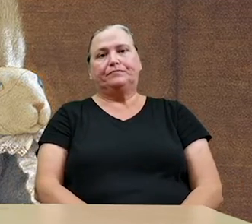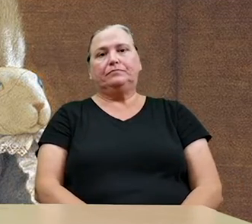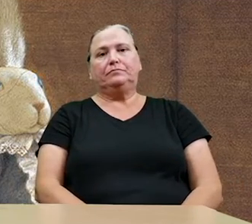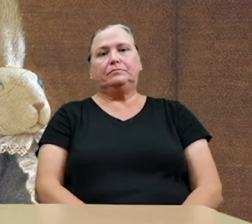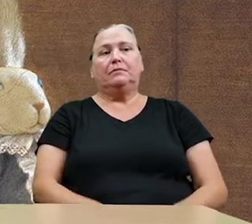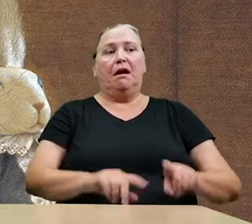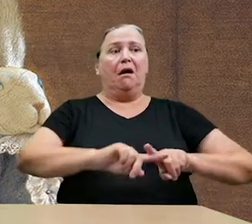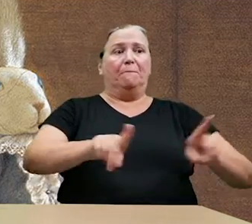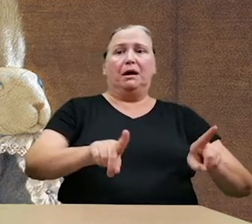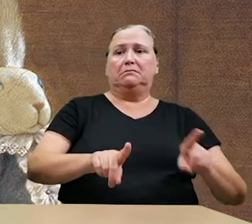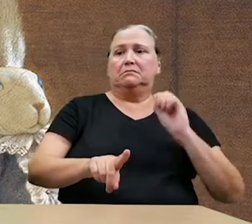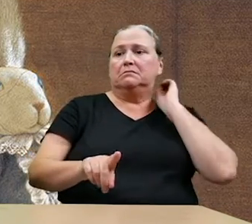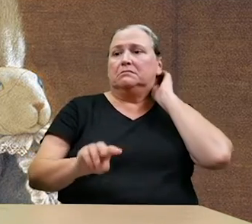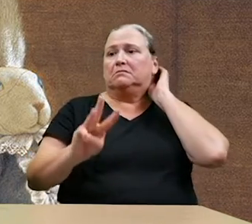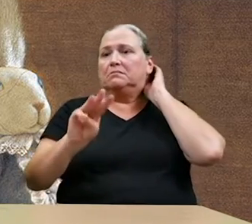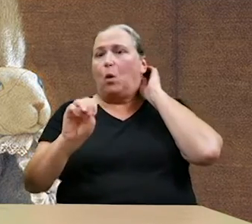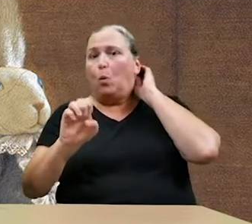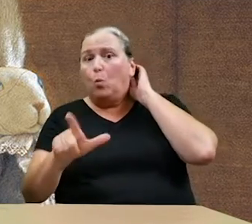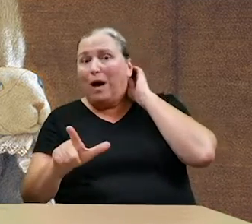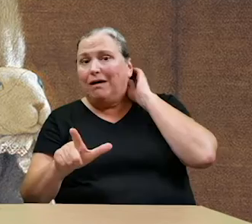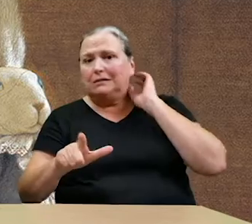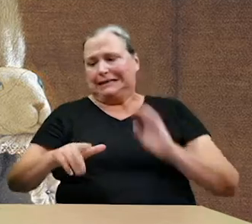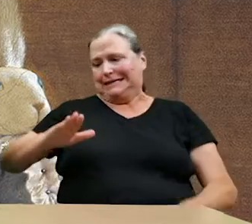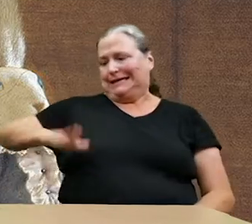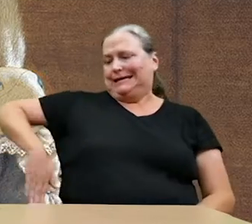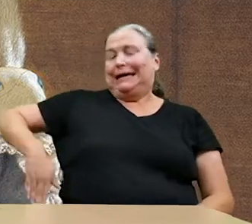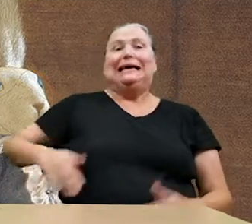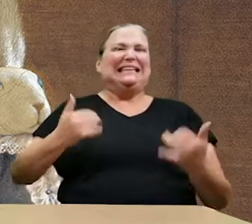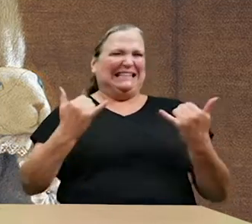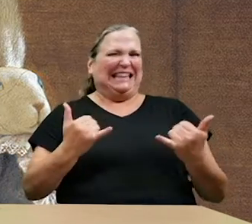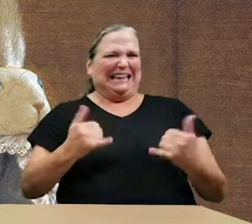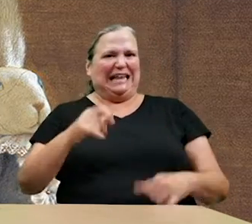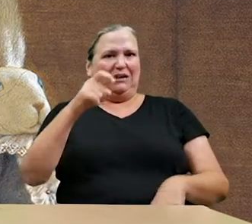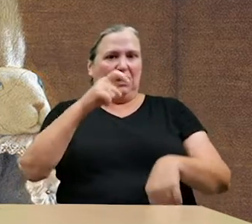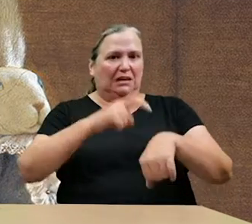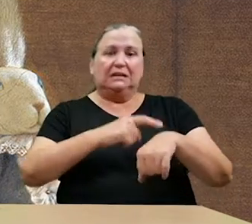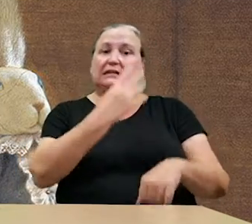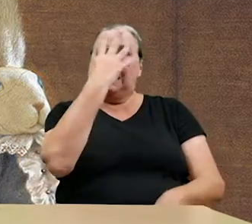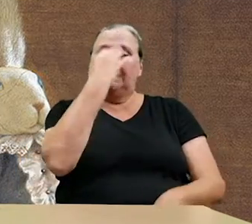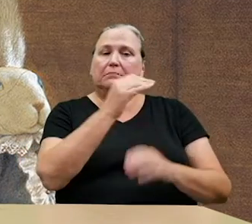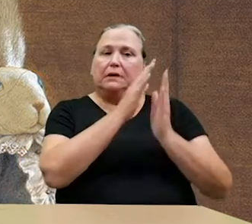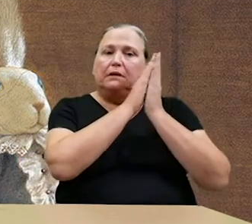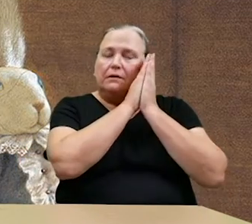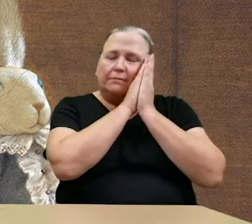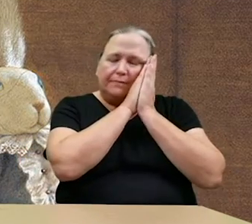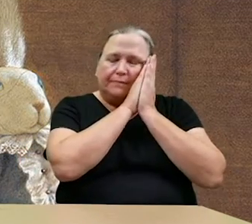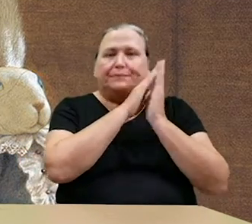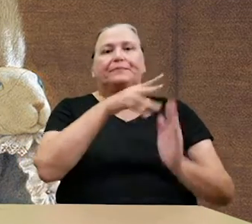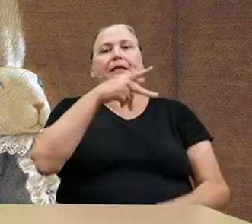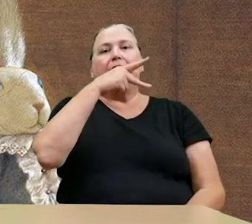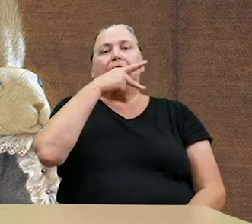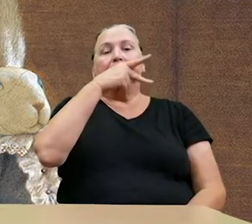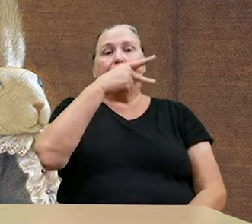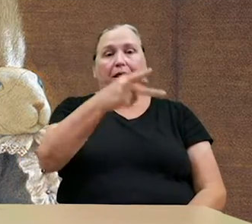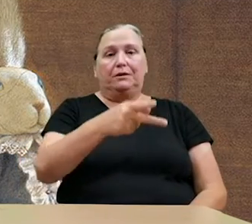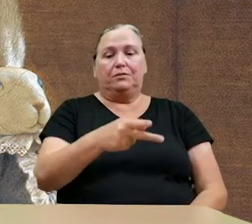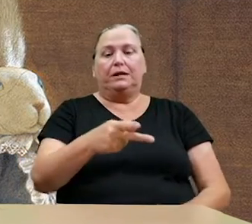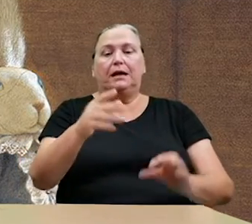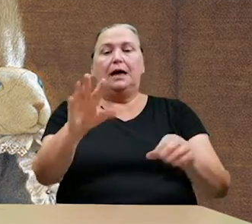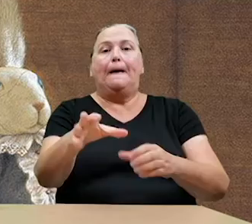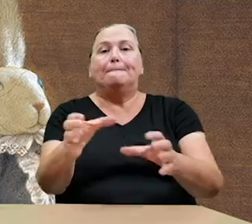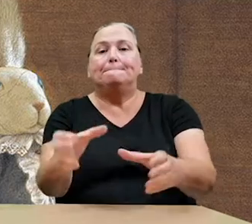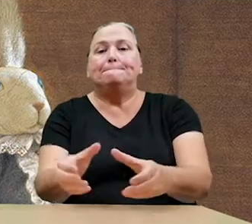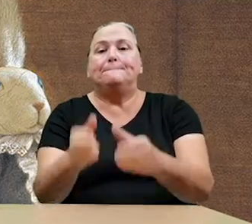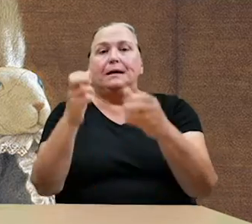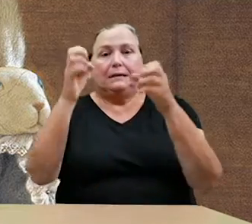well, it is late. You must go to sleep. Pellegrina took Edward from Abilene.